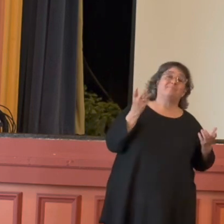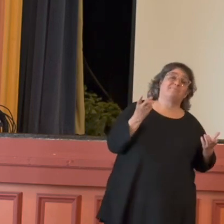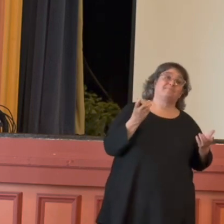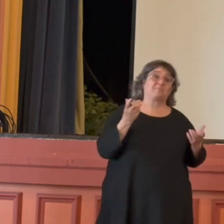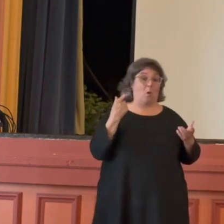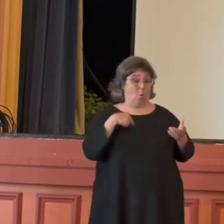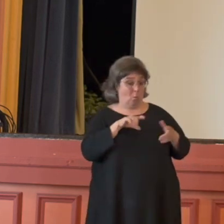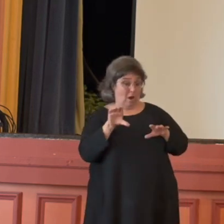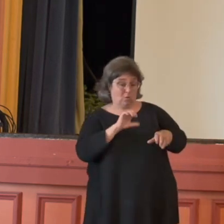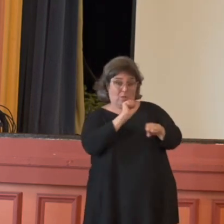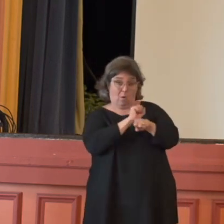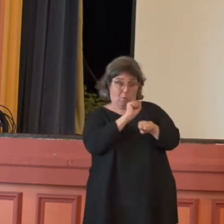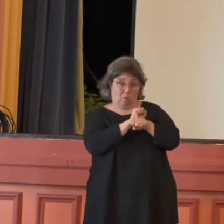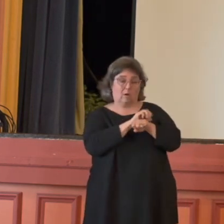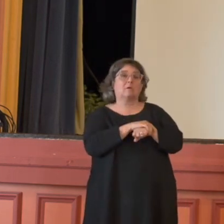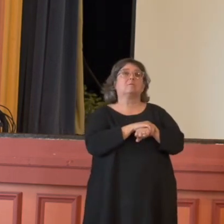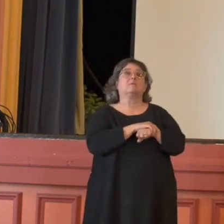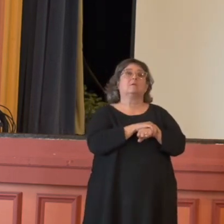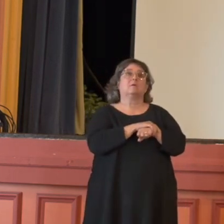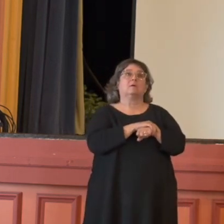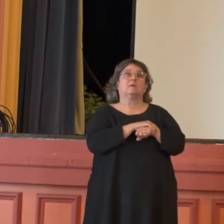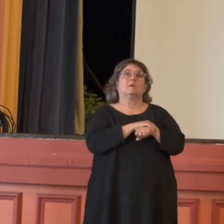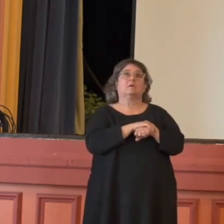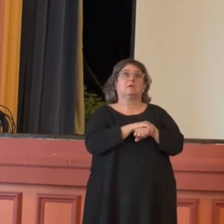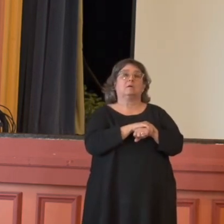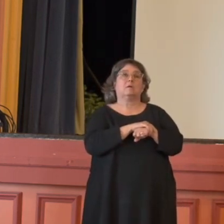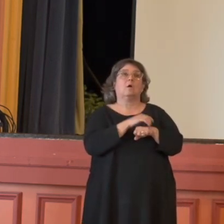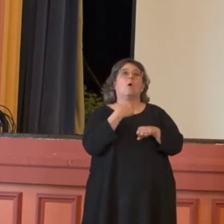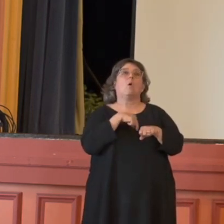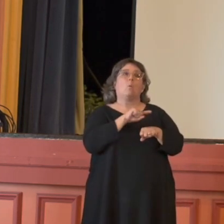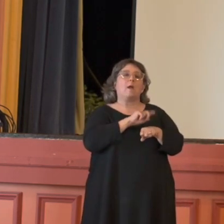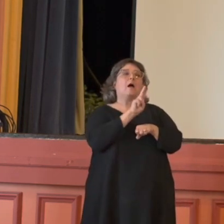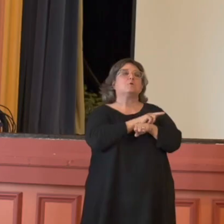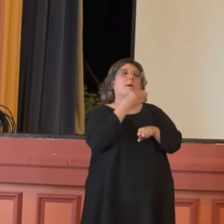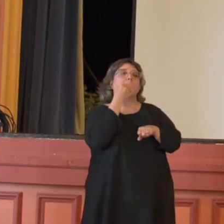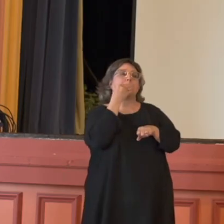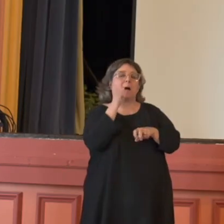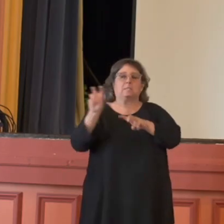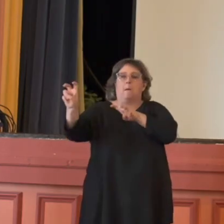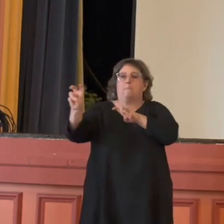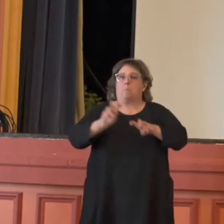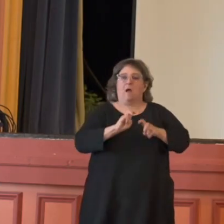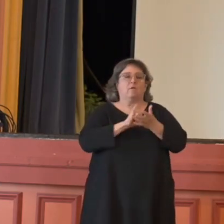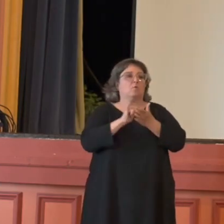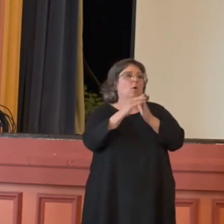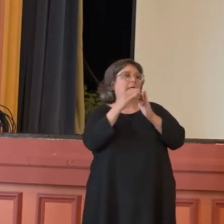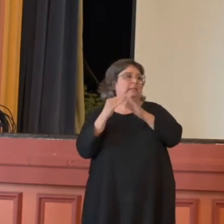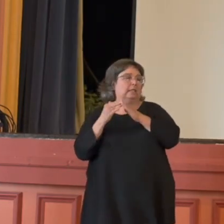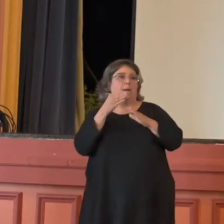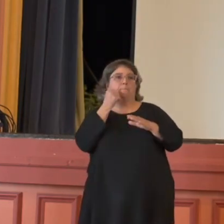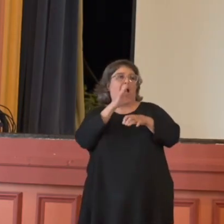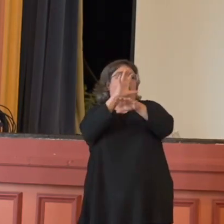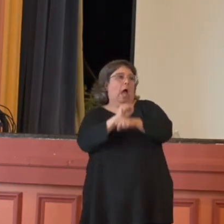as we're doing this work, we are actually taking best practices from New York City and from other larger cities that